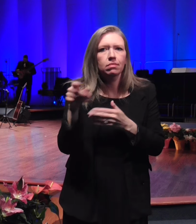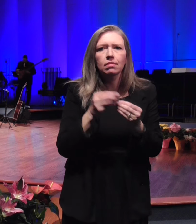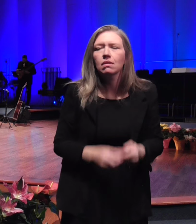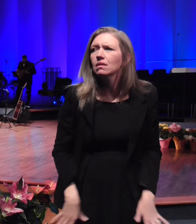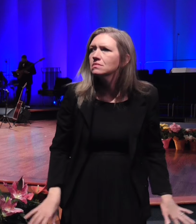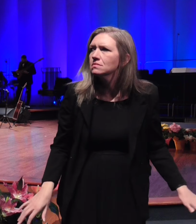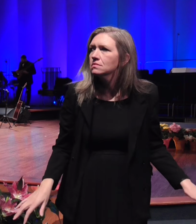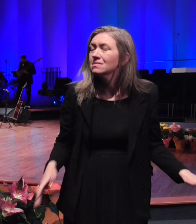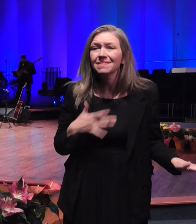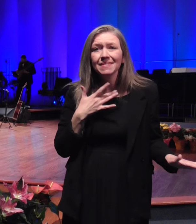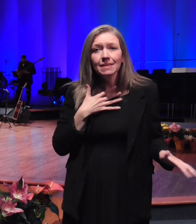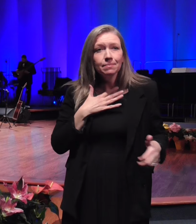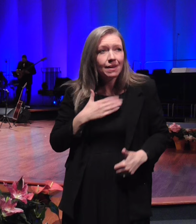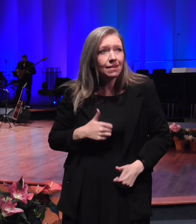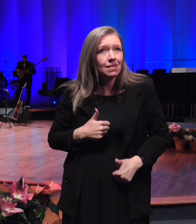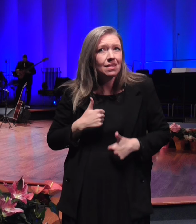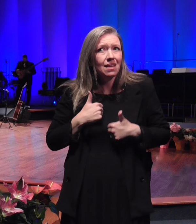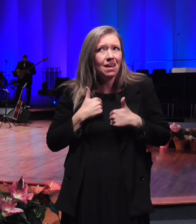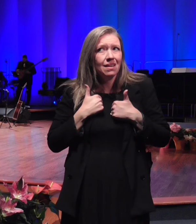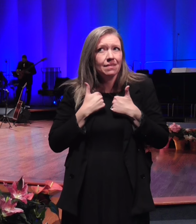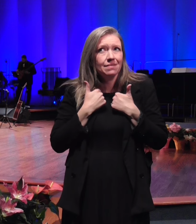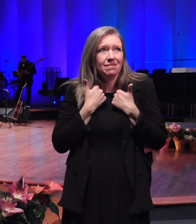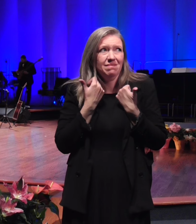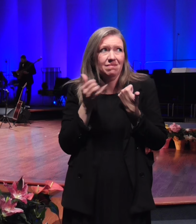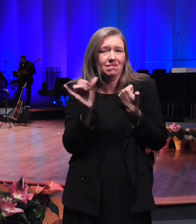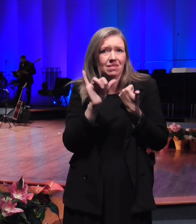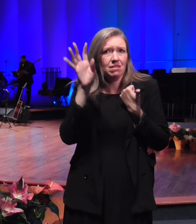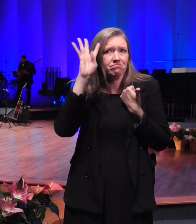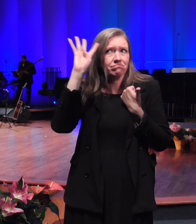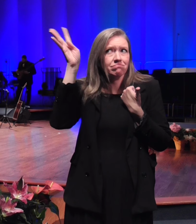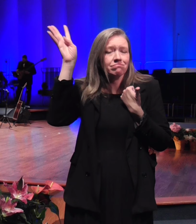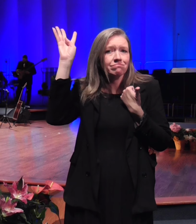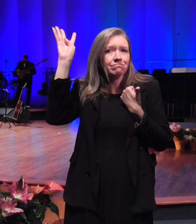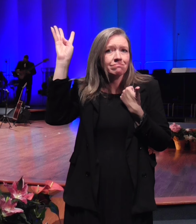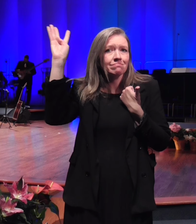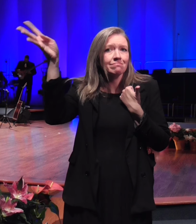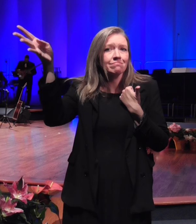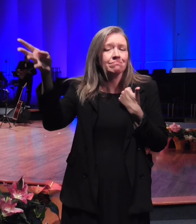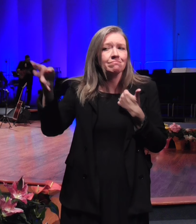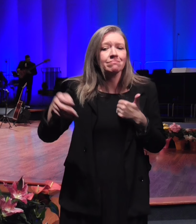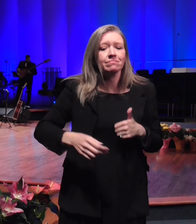feel my life is just pretend?